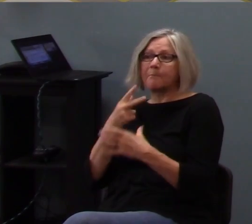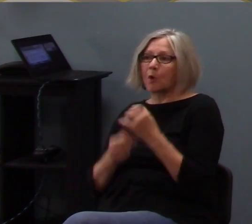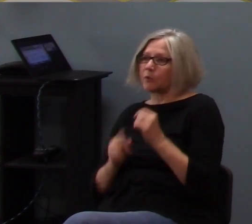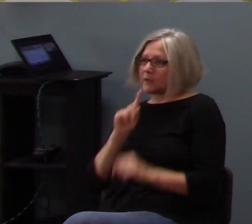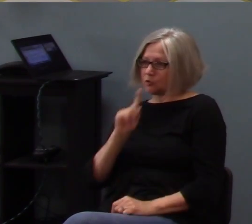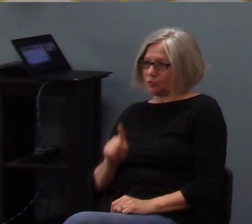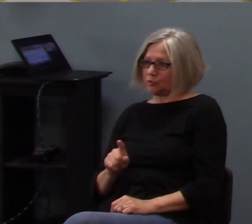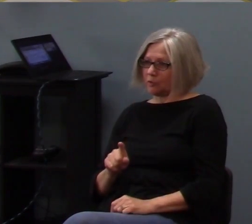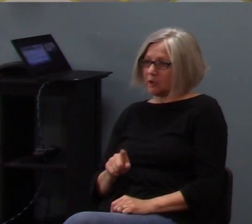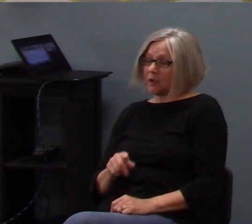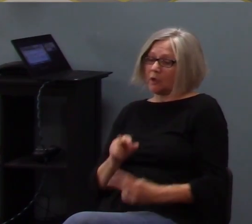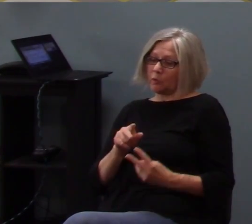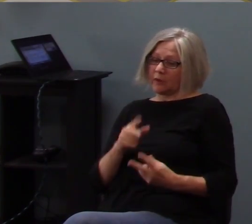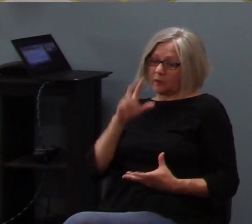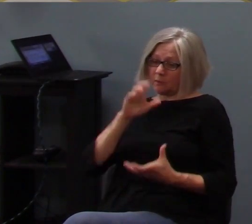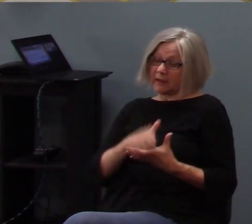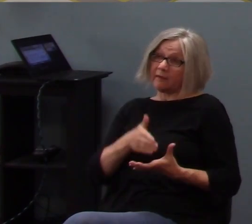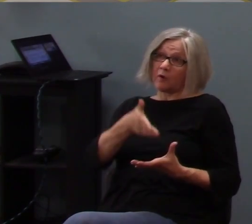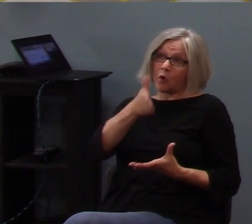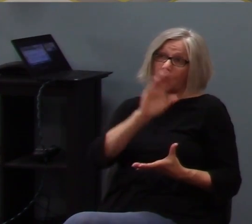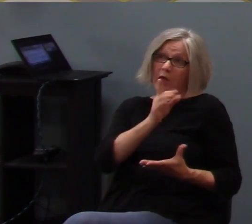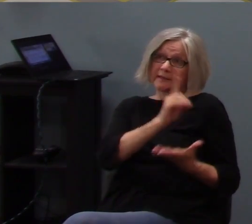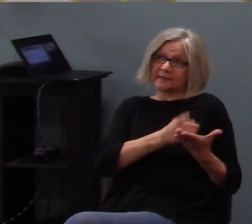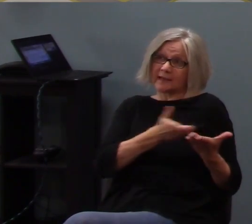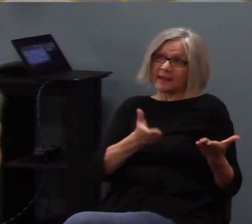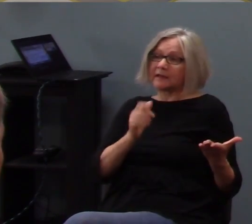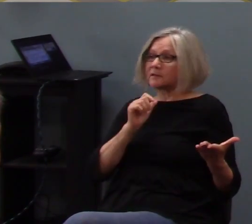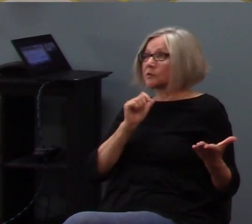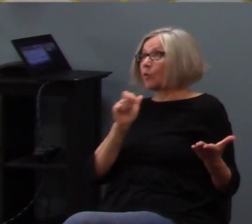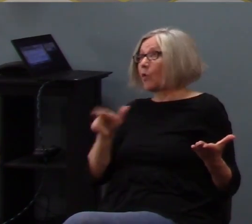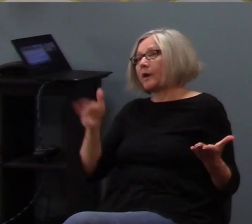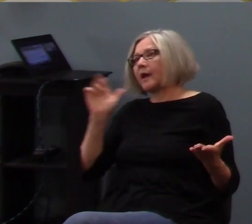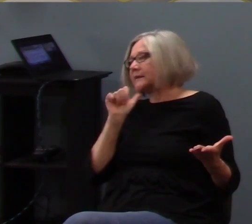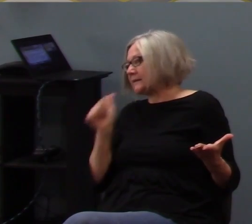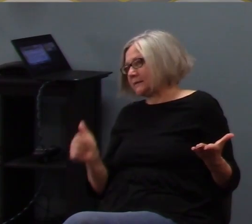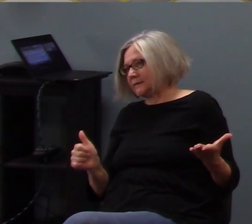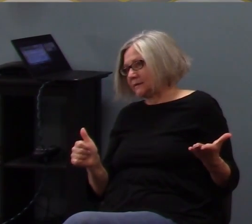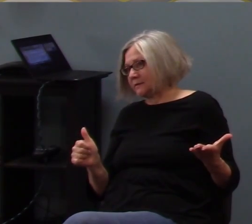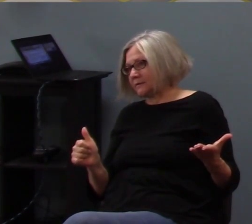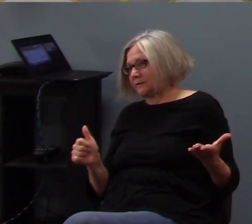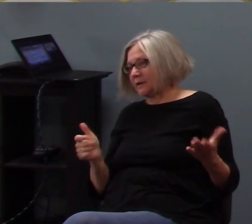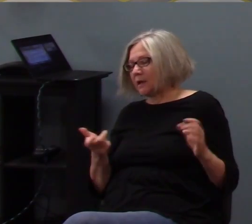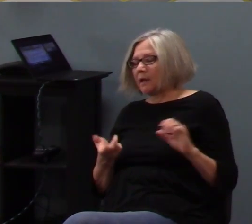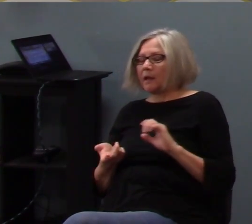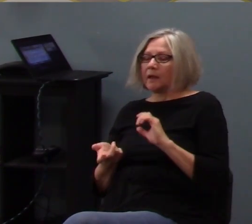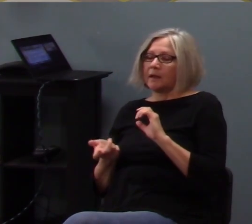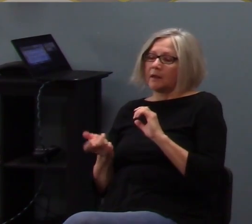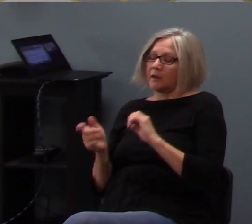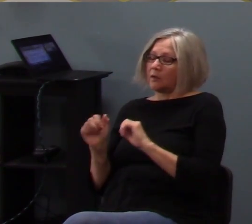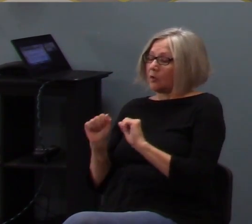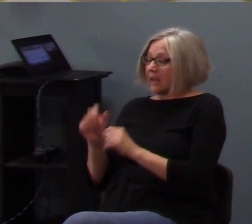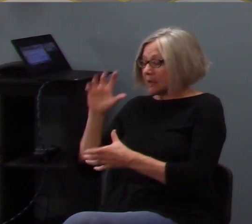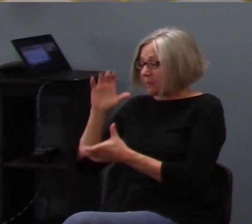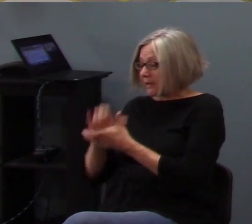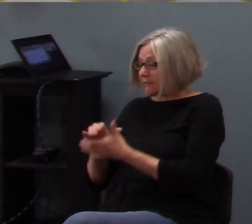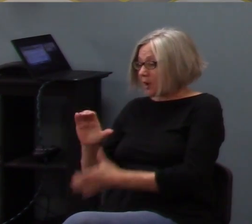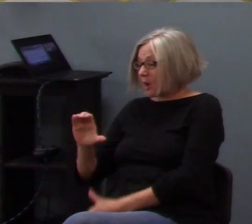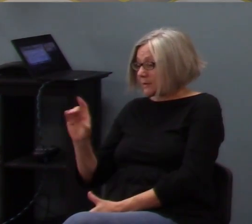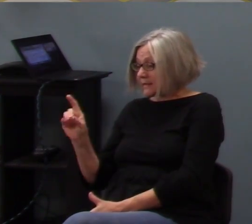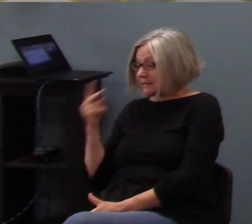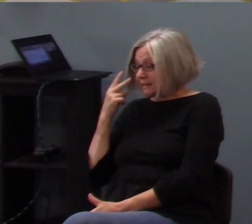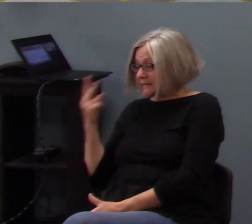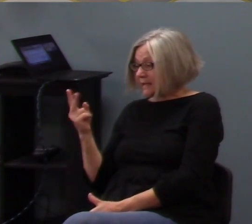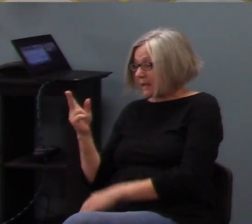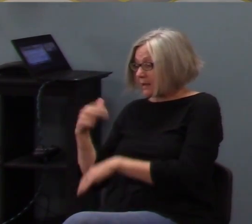either have to believe that God designed stuff or he didn't, and at no point is evolution a part of it. You can believe in common descent. You can see natural selection